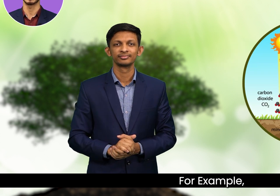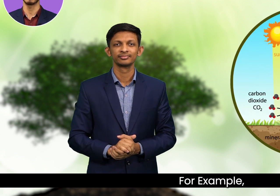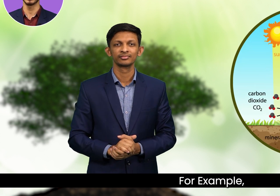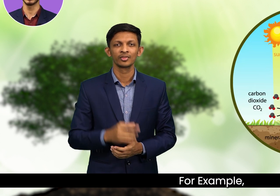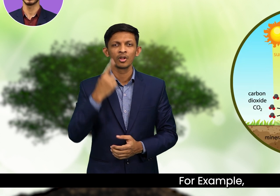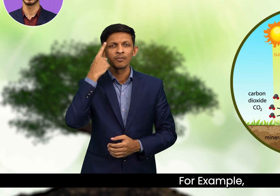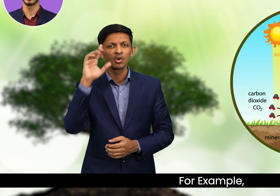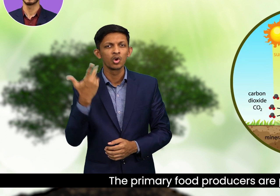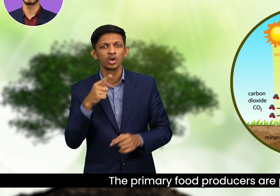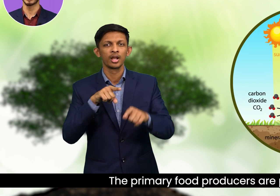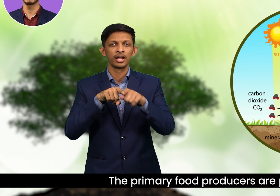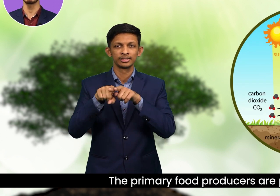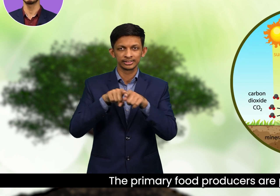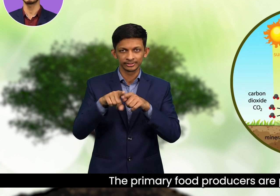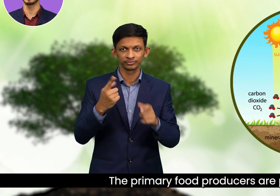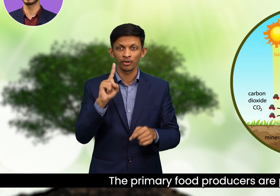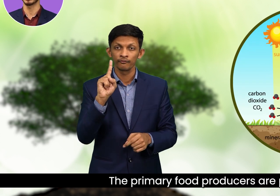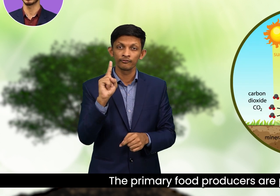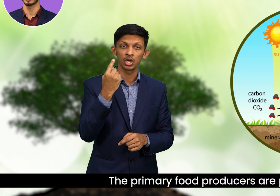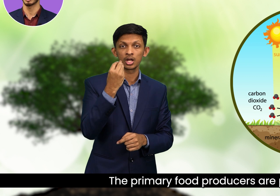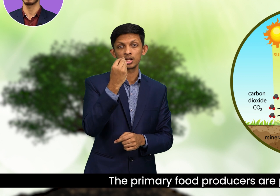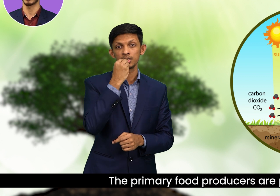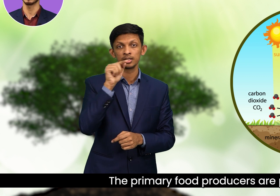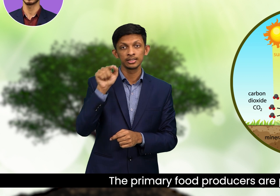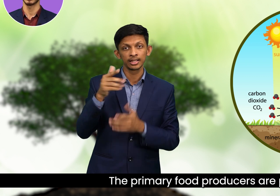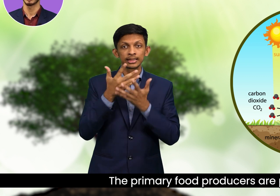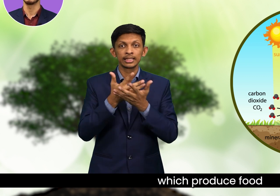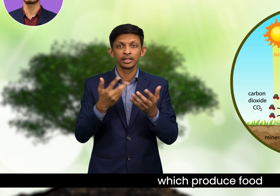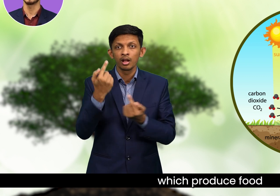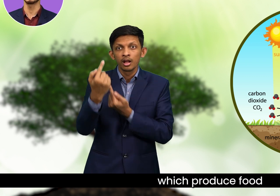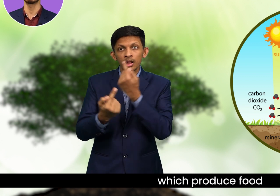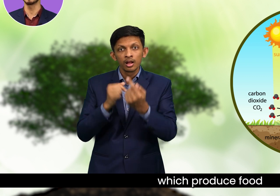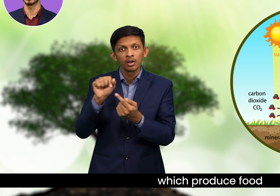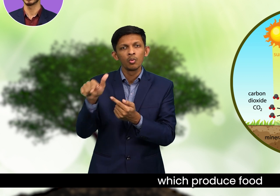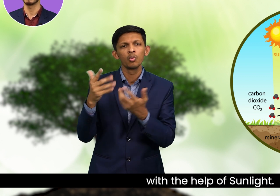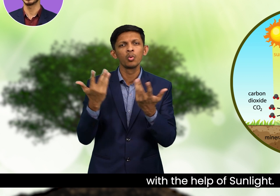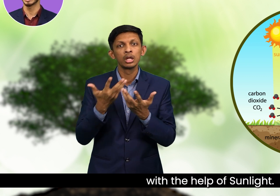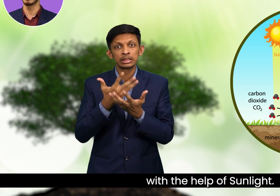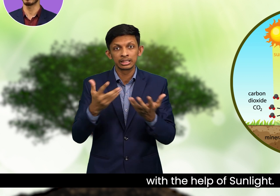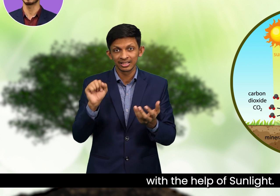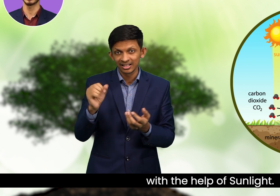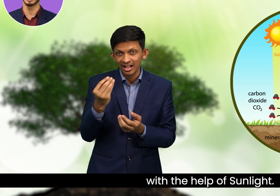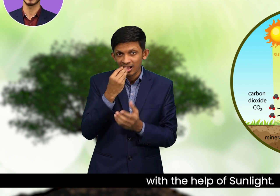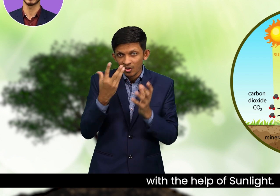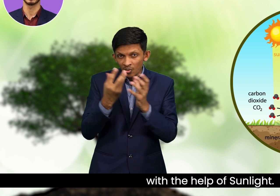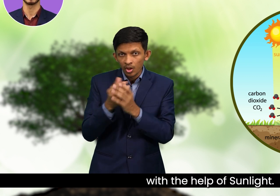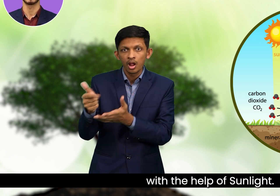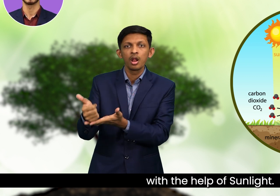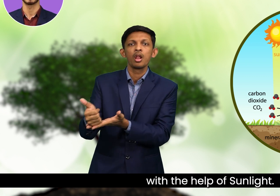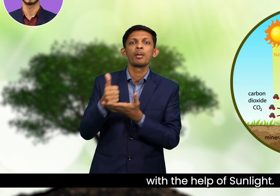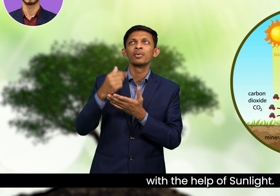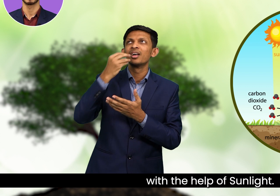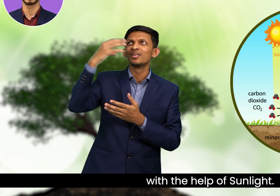For example, the primary food producers are plants which produce food with the help of sunlight.